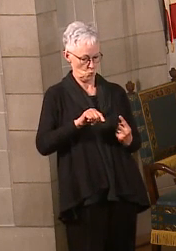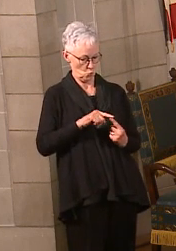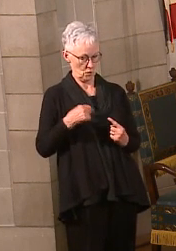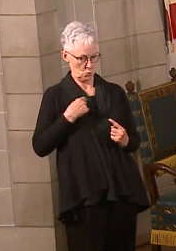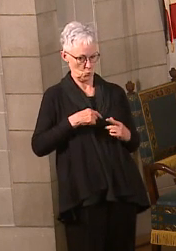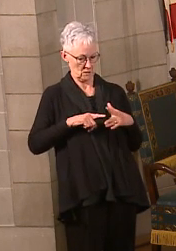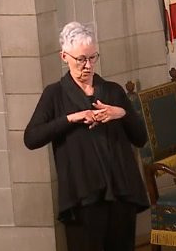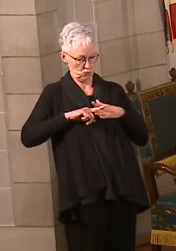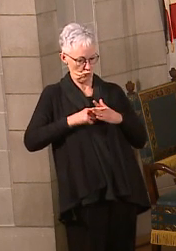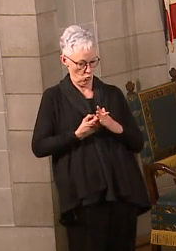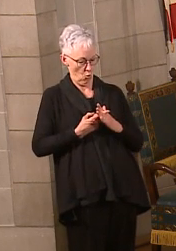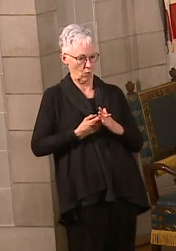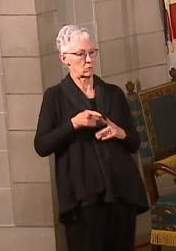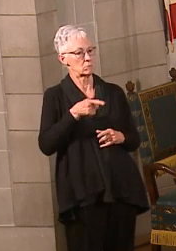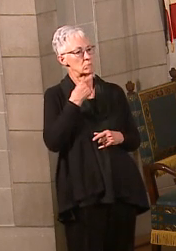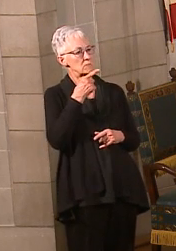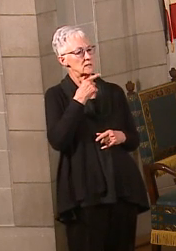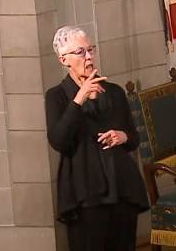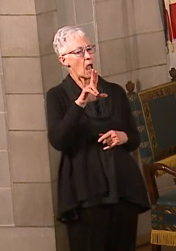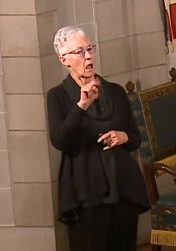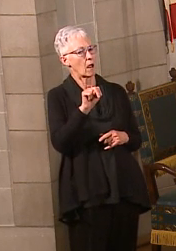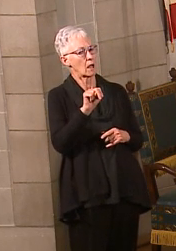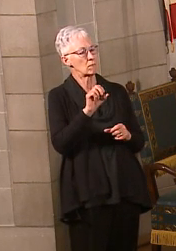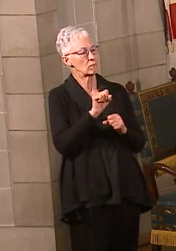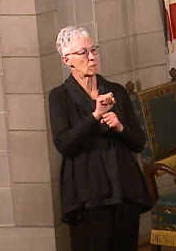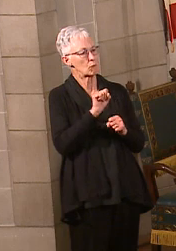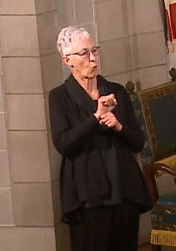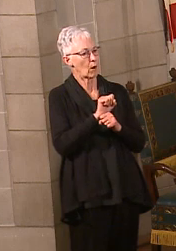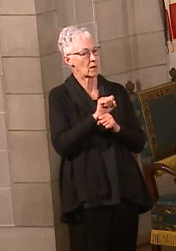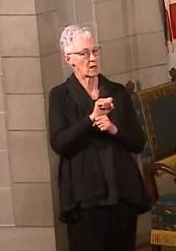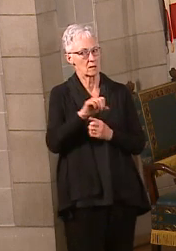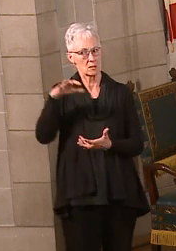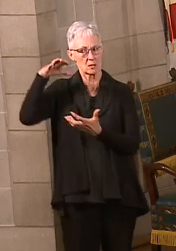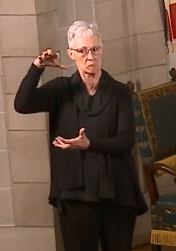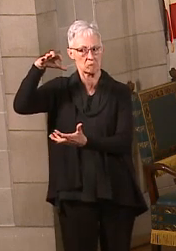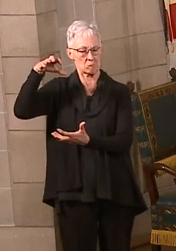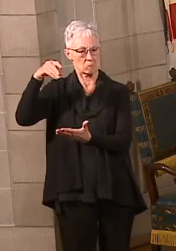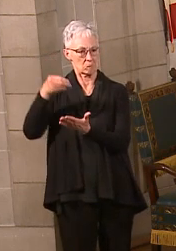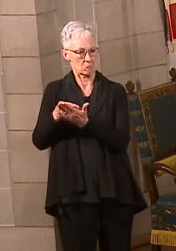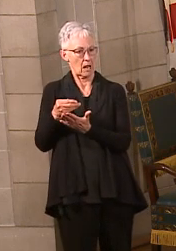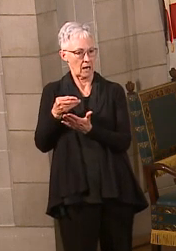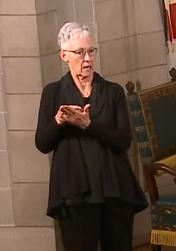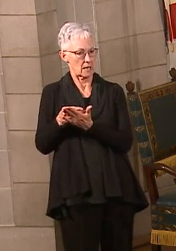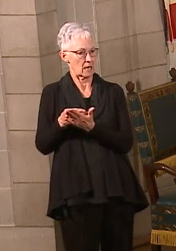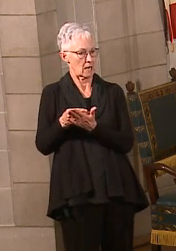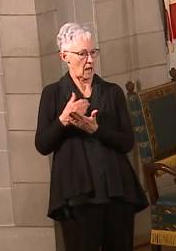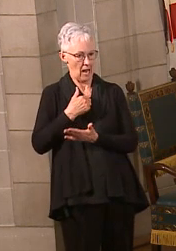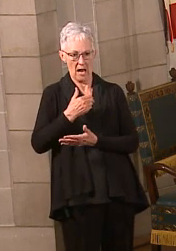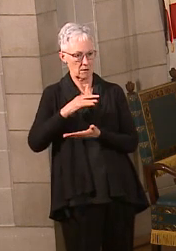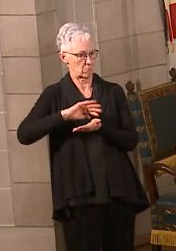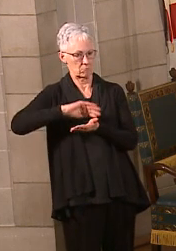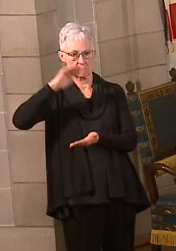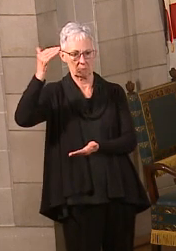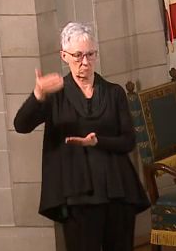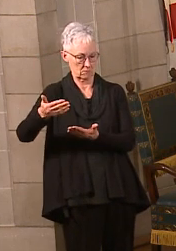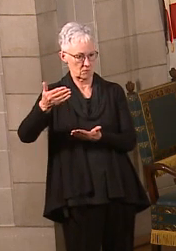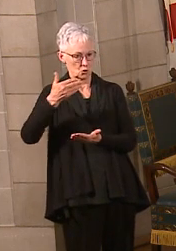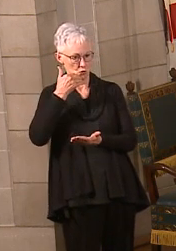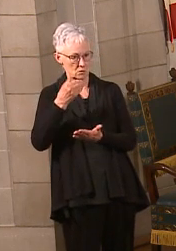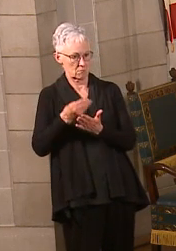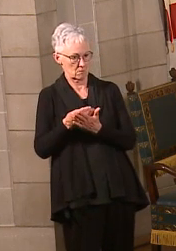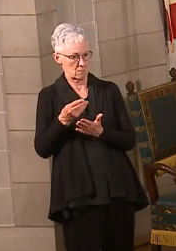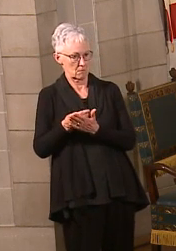could afford to do not charge experience with the claims against